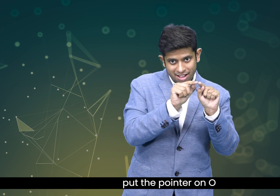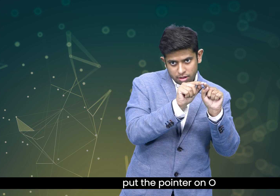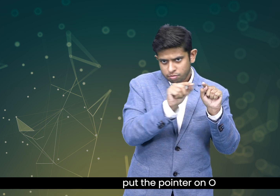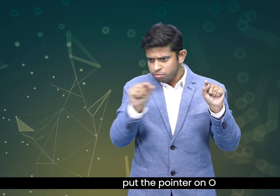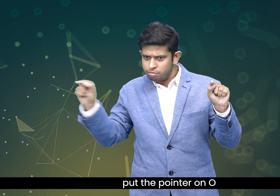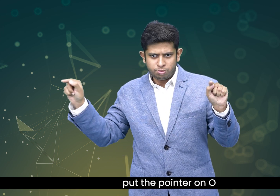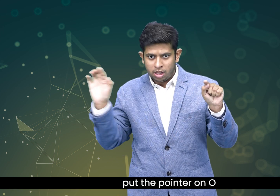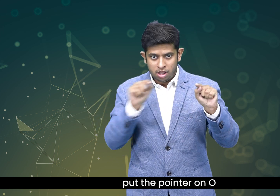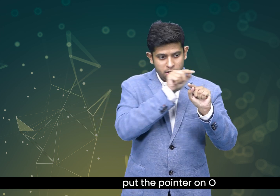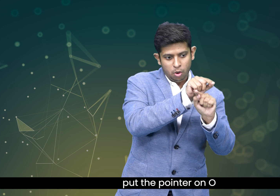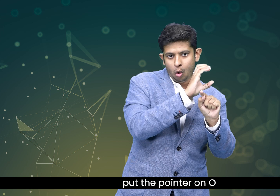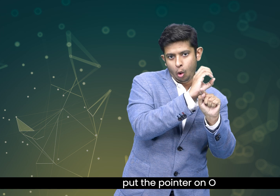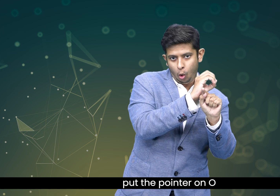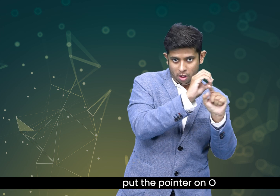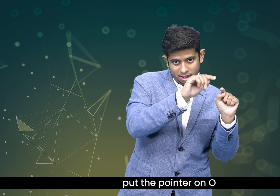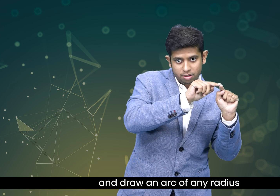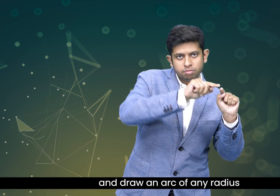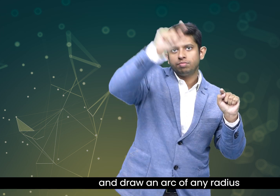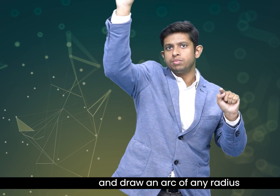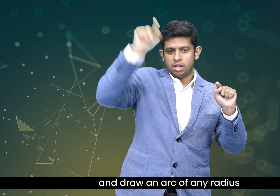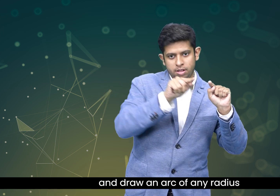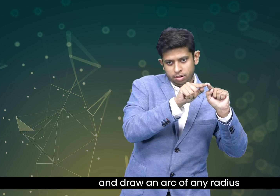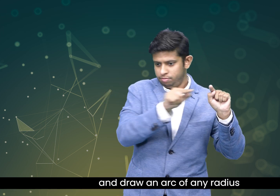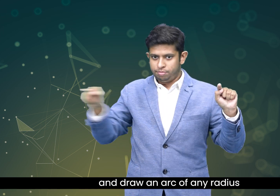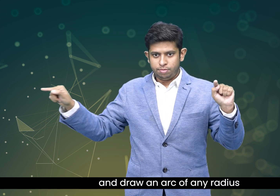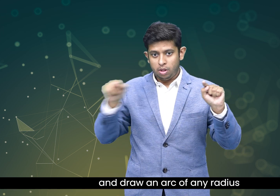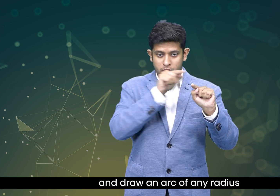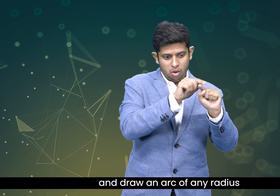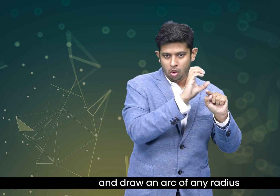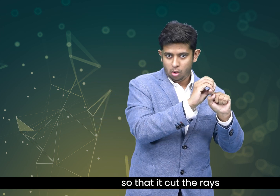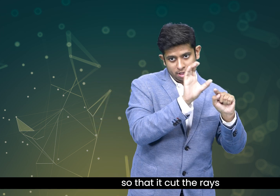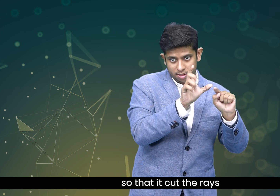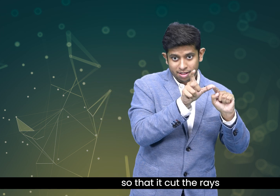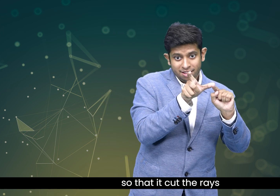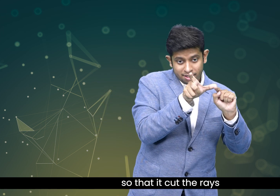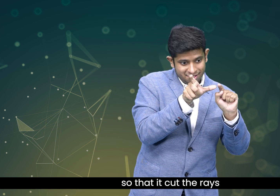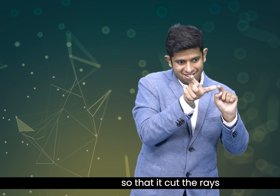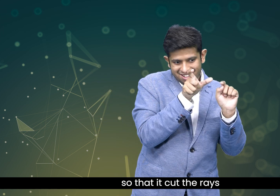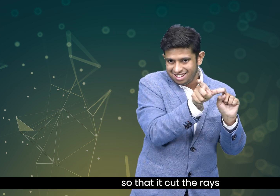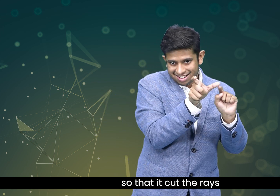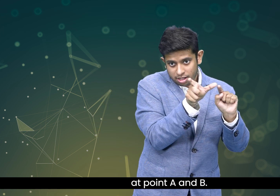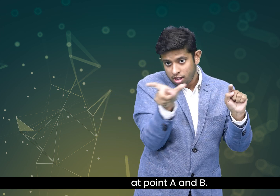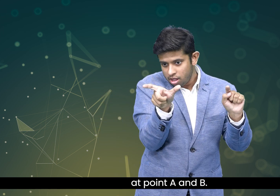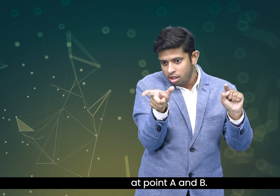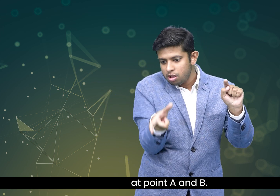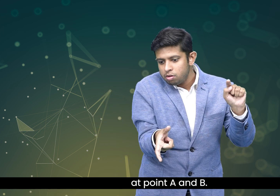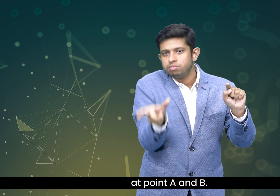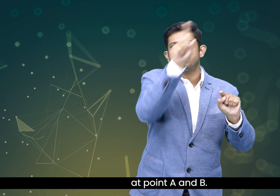the pointer on O and draw an arc of any radius so that it cut the rays at point A and